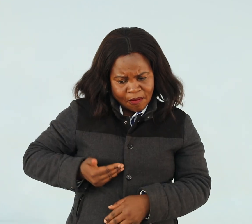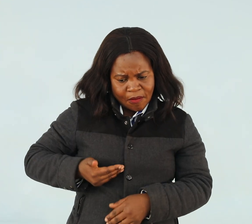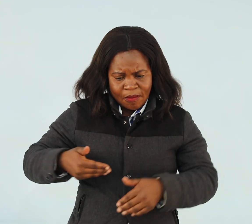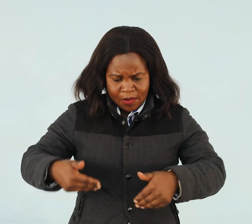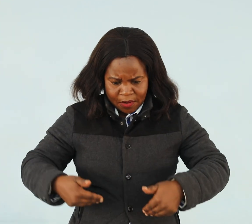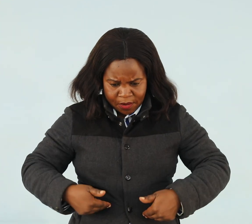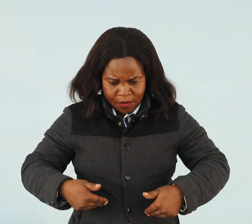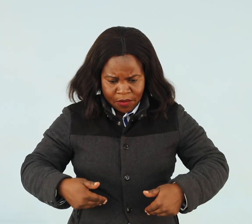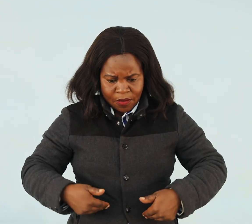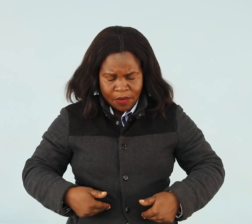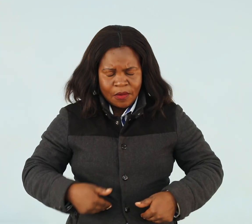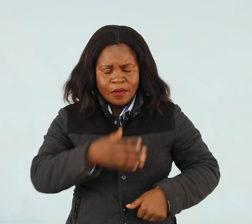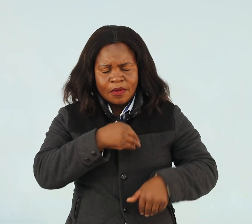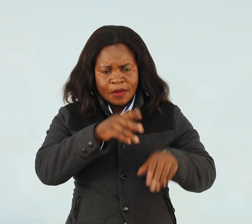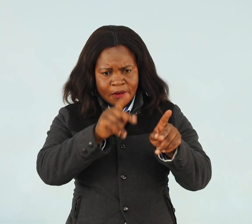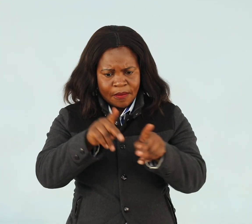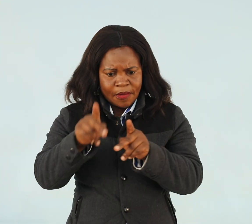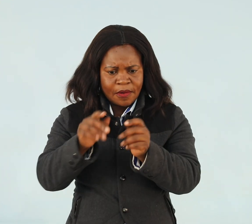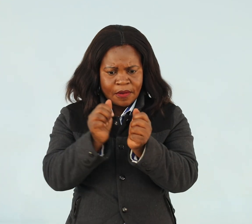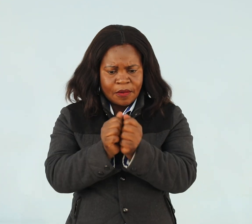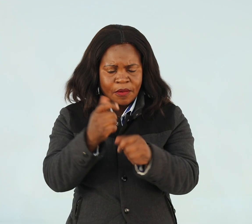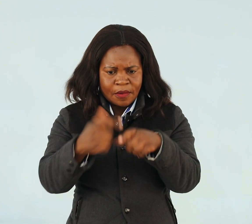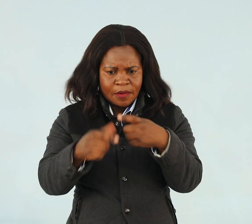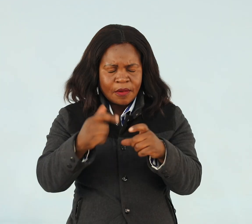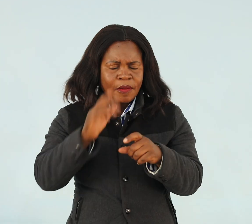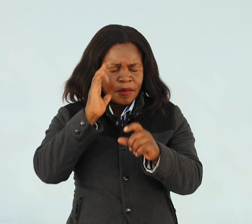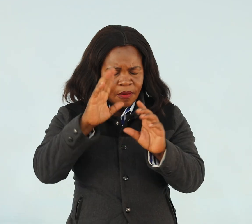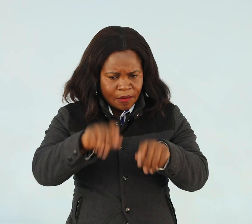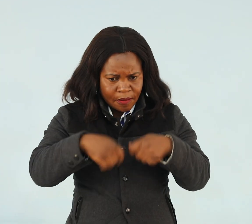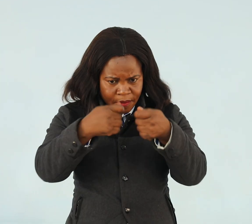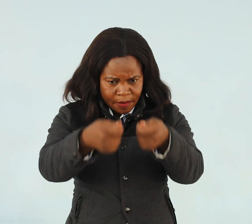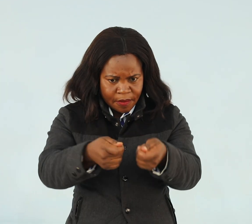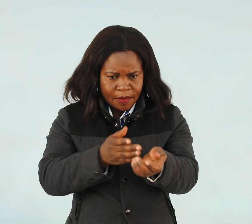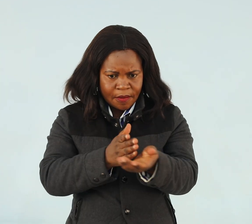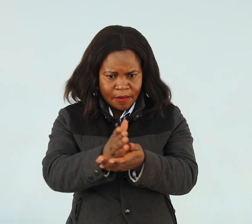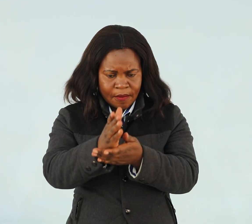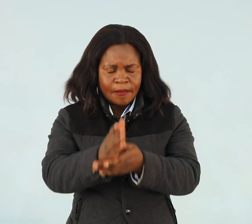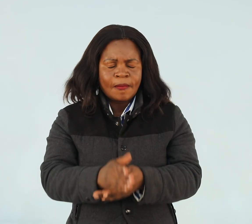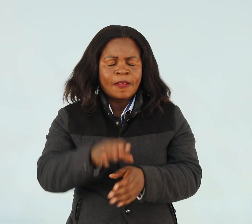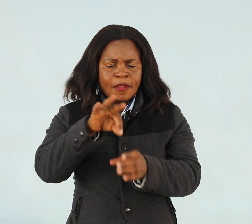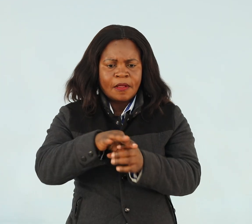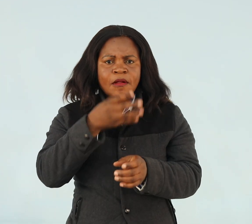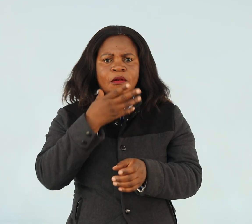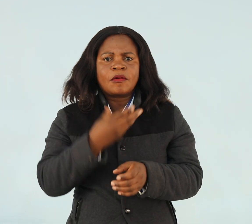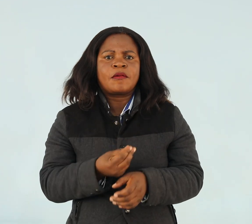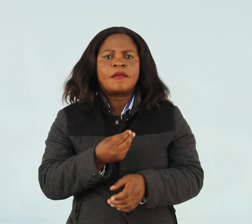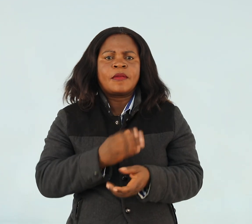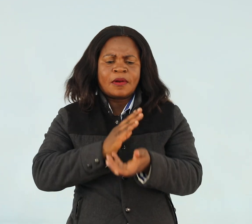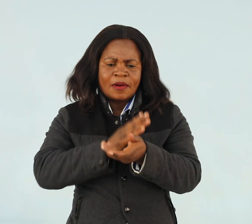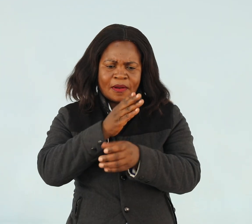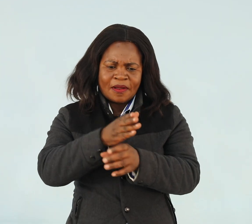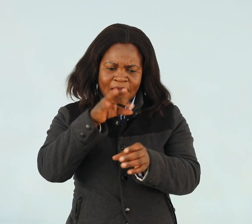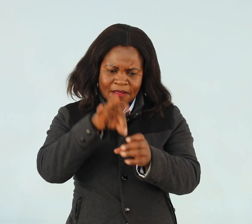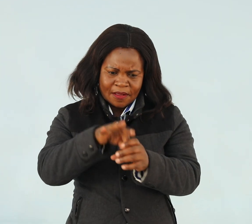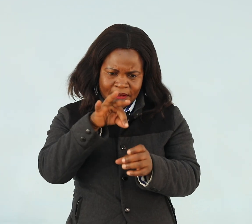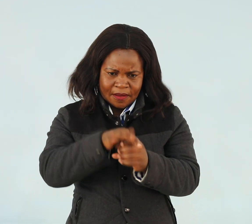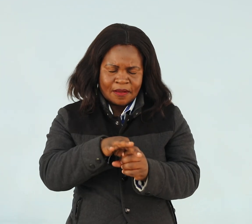with disabilities will be distributed by the Electoral Commission after the election among the political